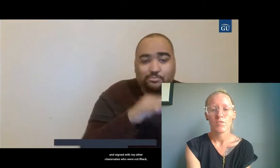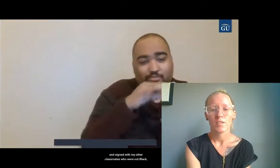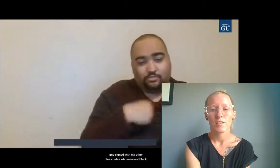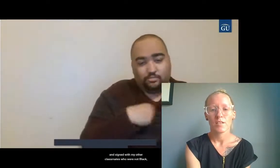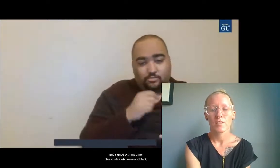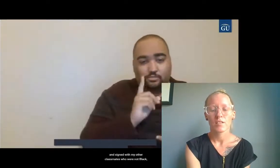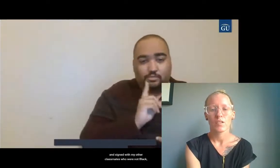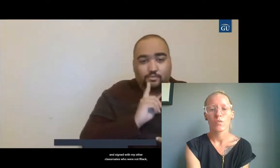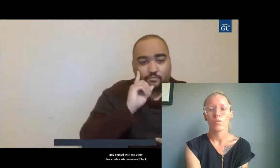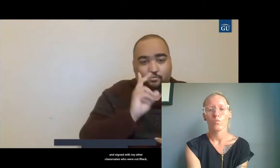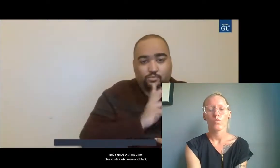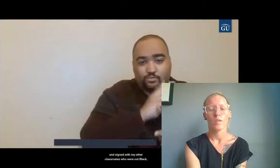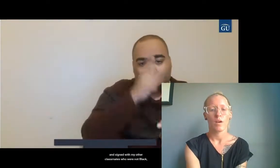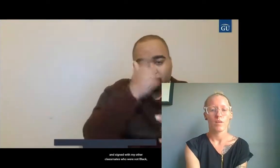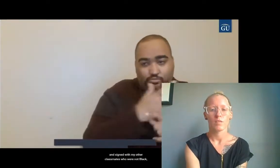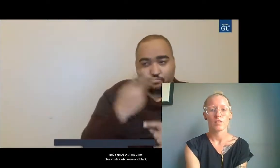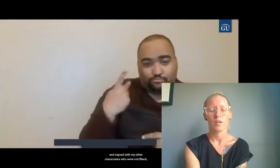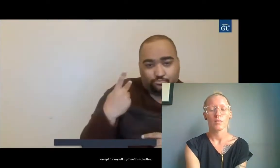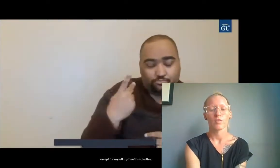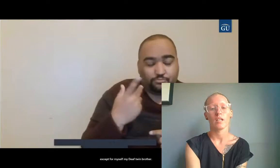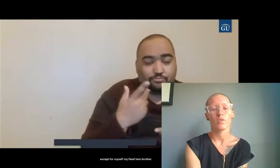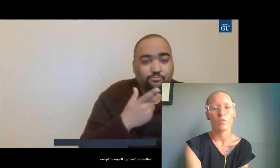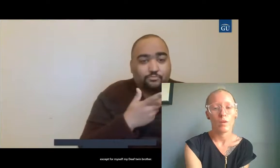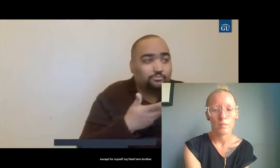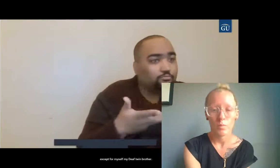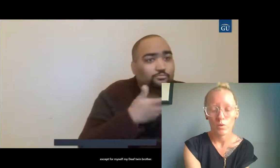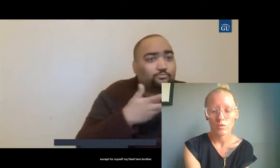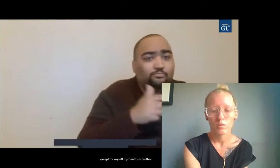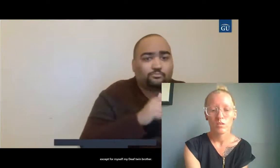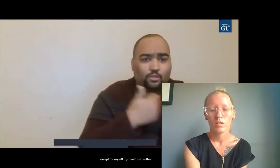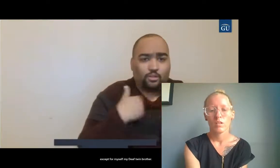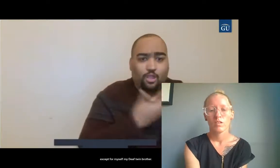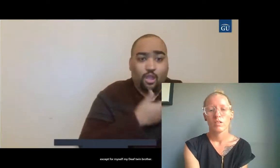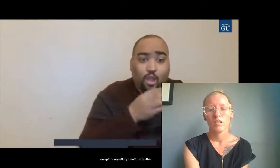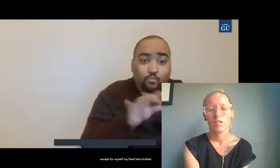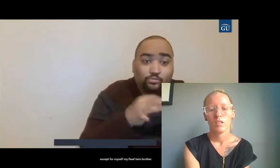was different than when I was communicating with white people.